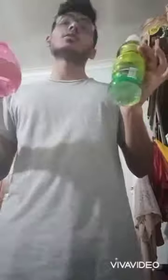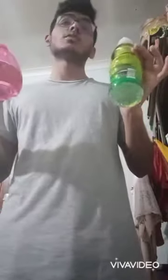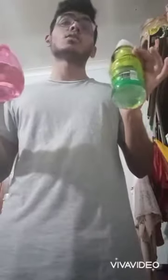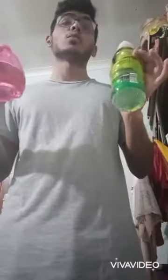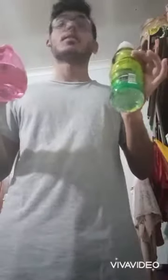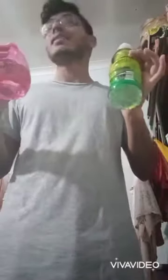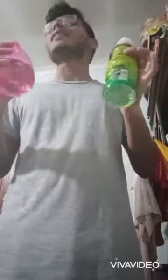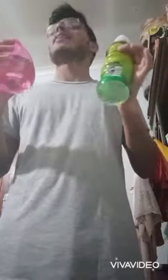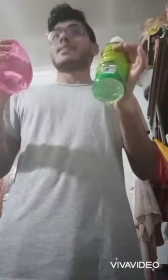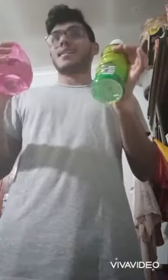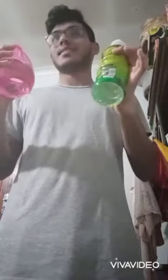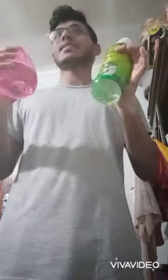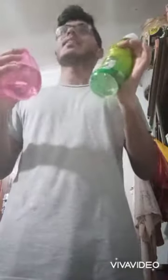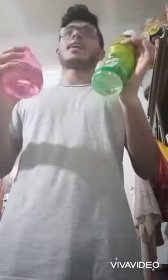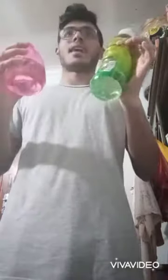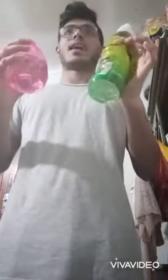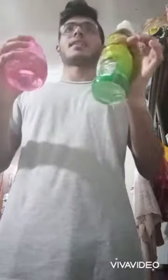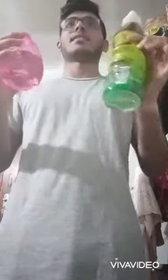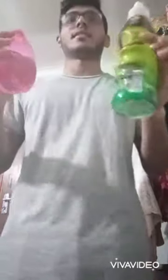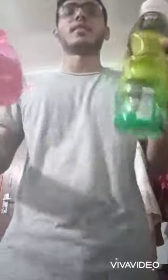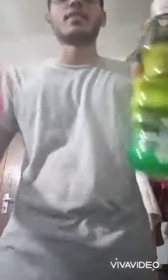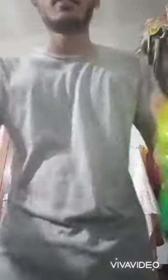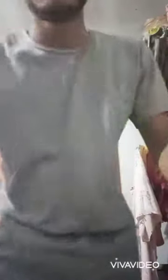the naked eye.